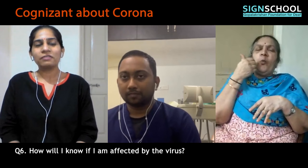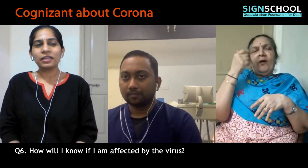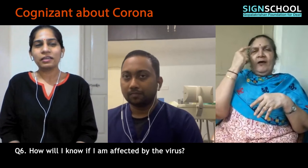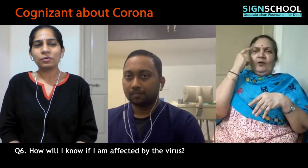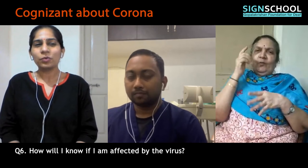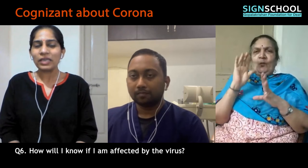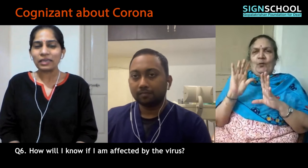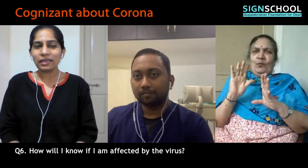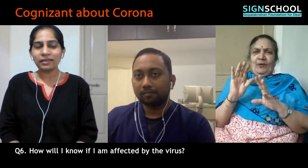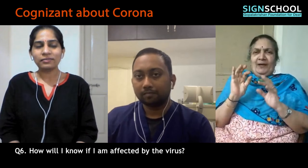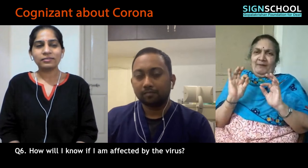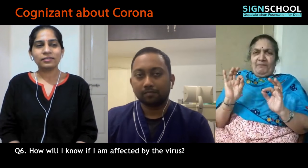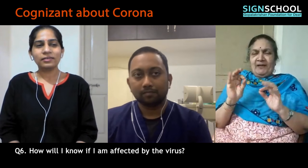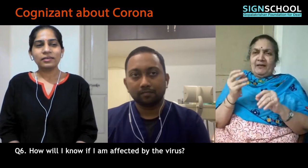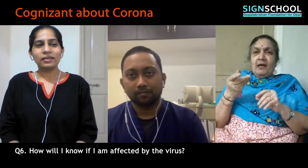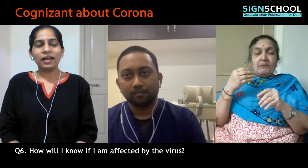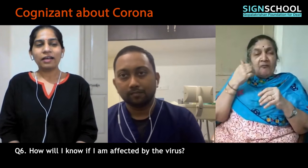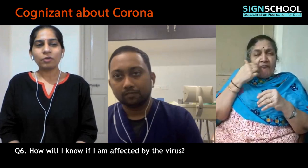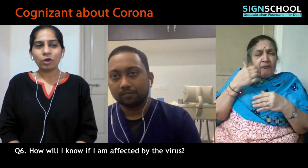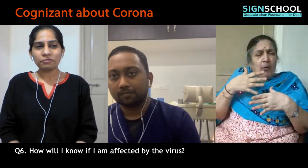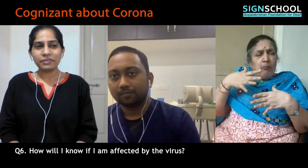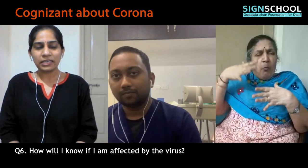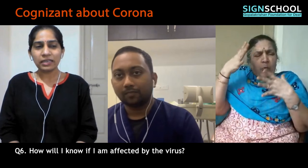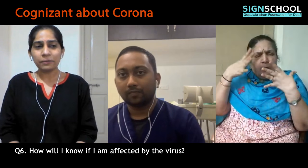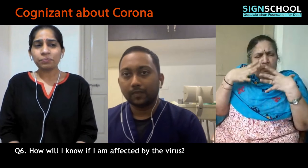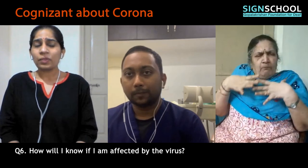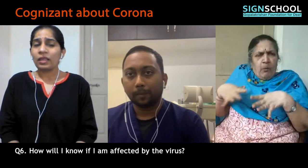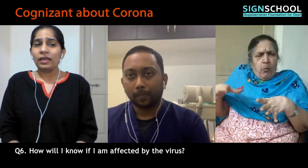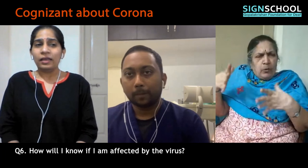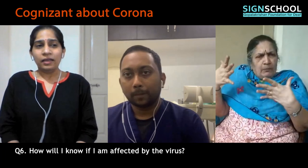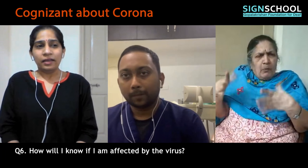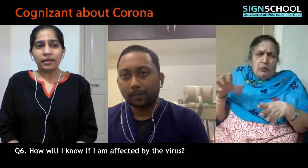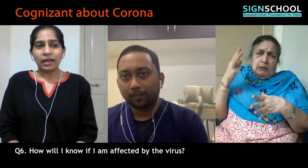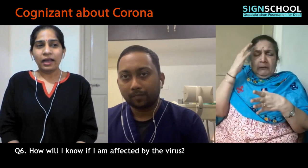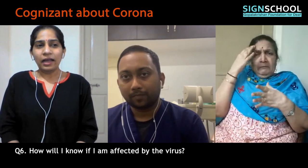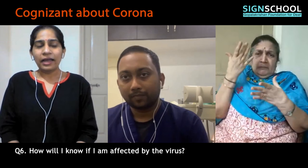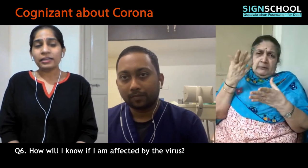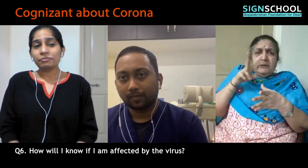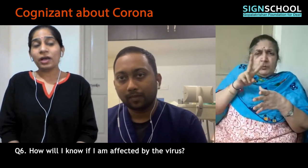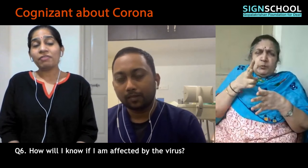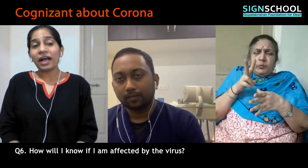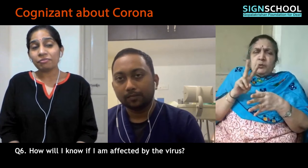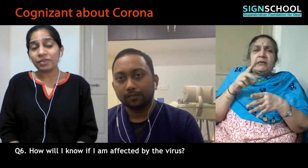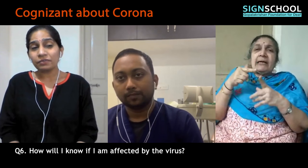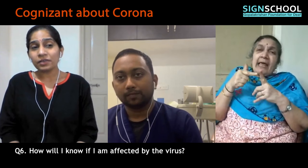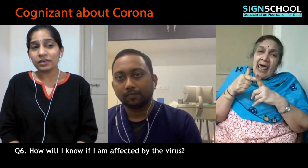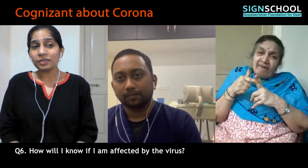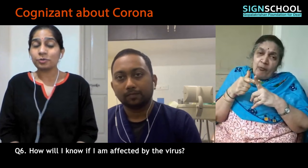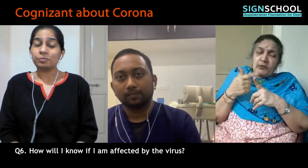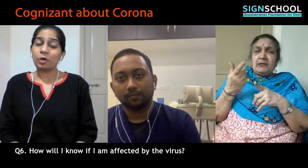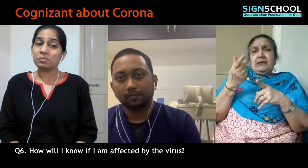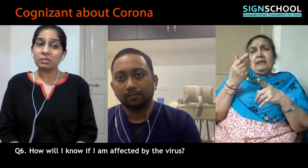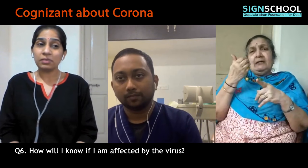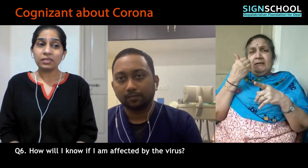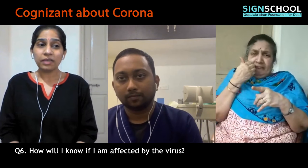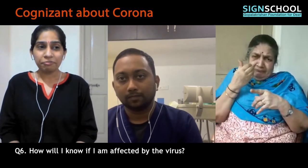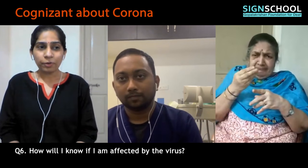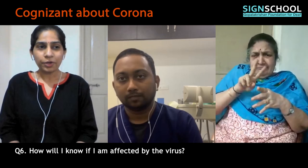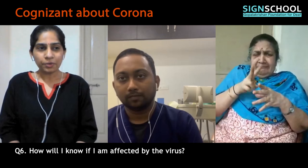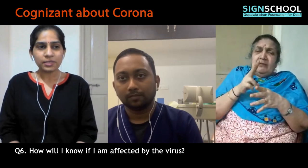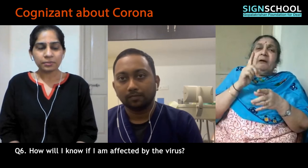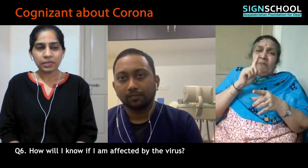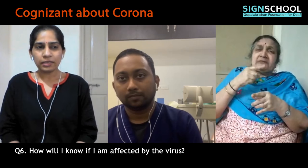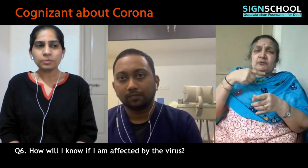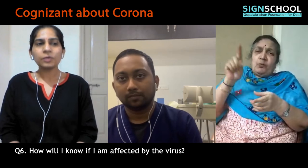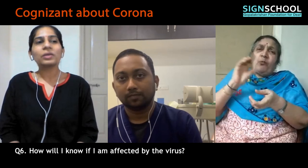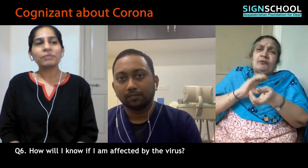like you feel very weak and have a lot of fatigue. And if you have high fever, it could probably be